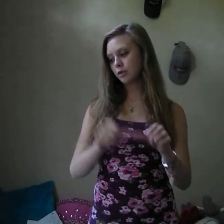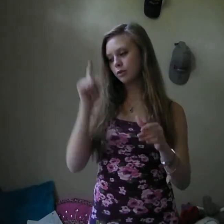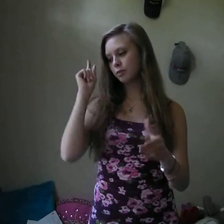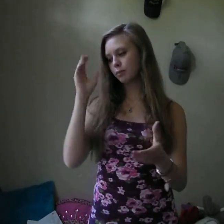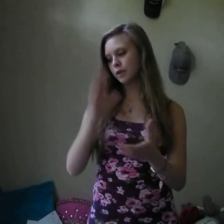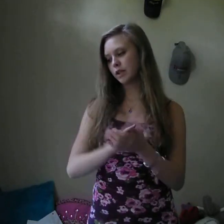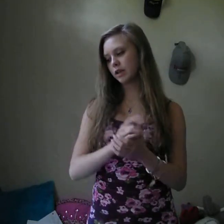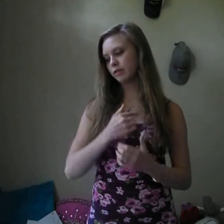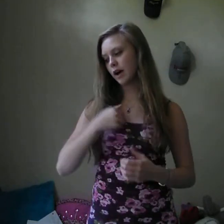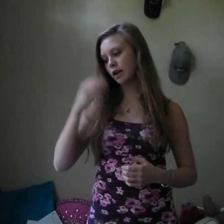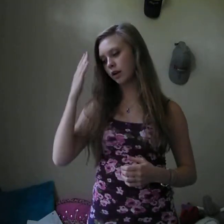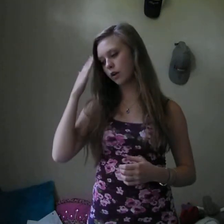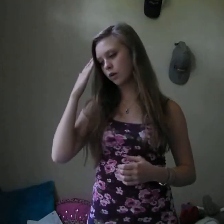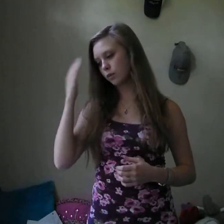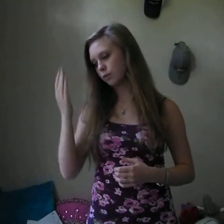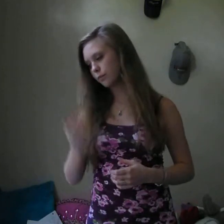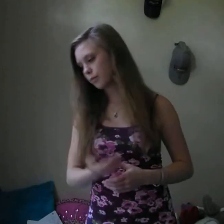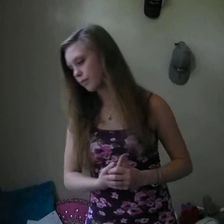continue, believe, I know.